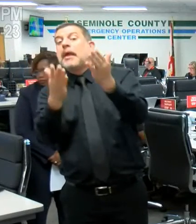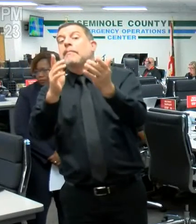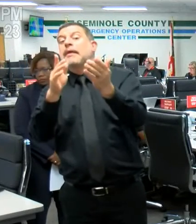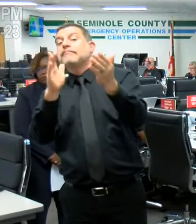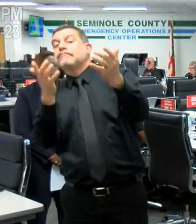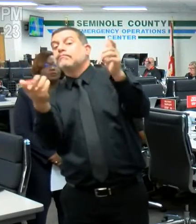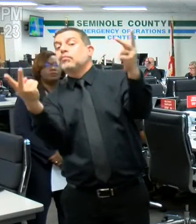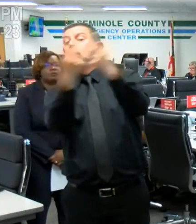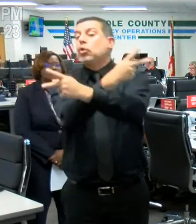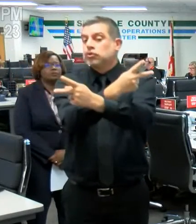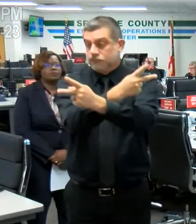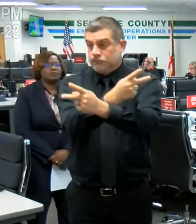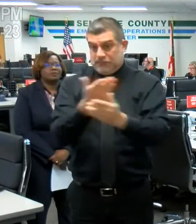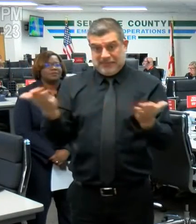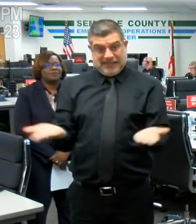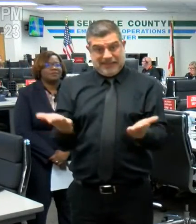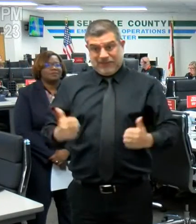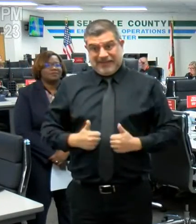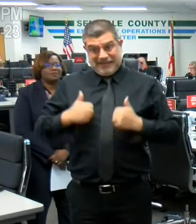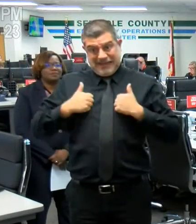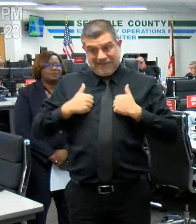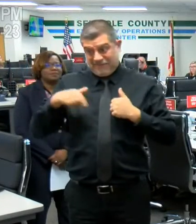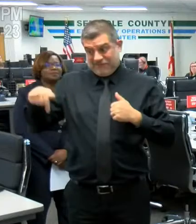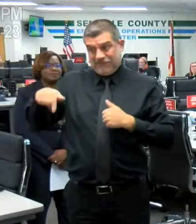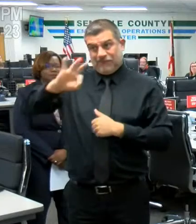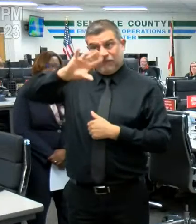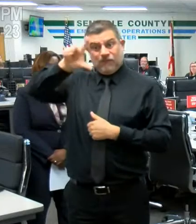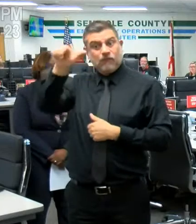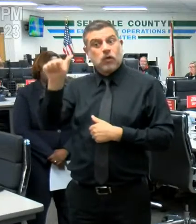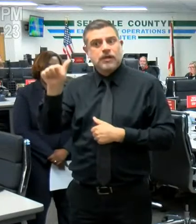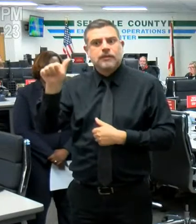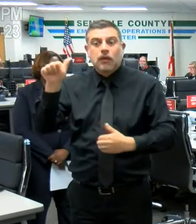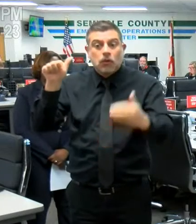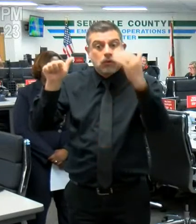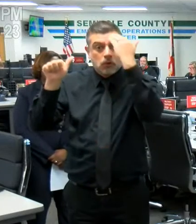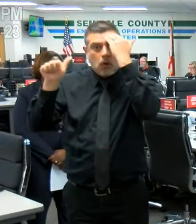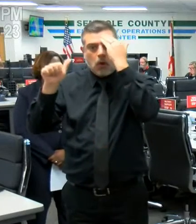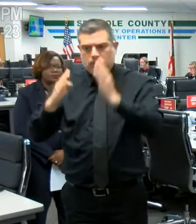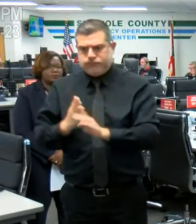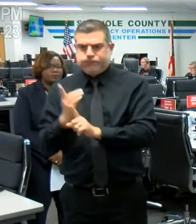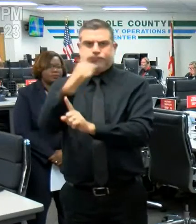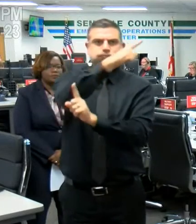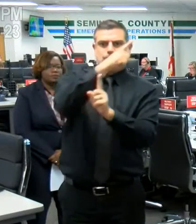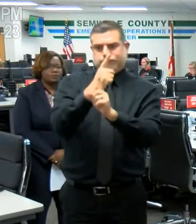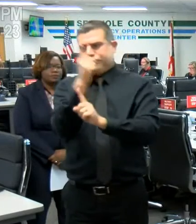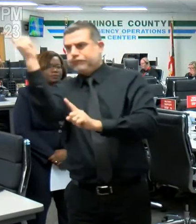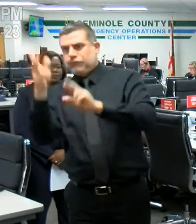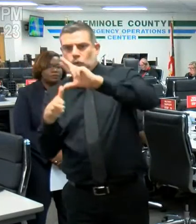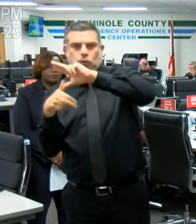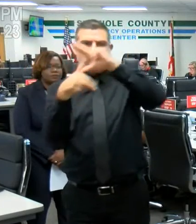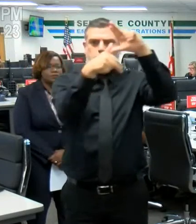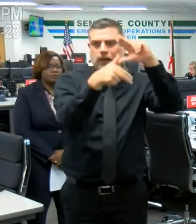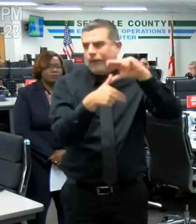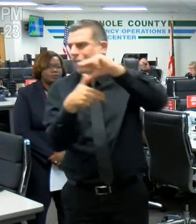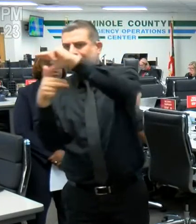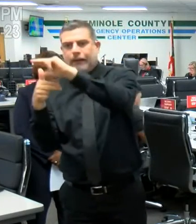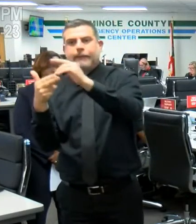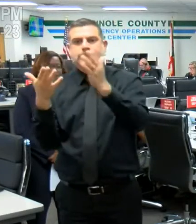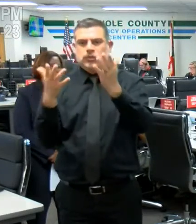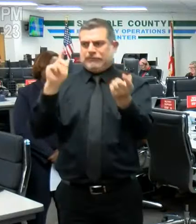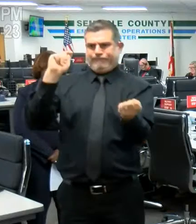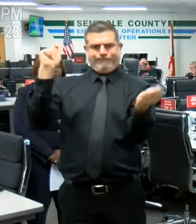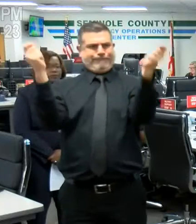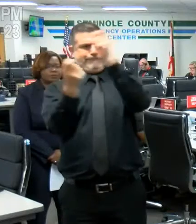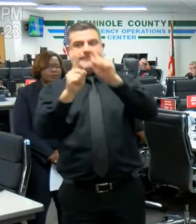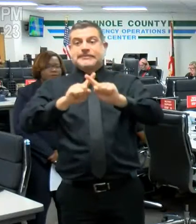very long, you know a little wobble can make a big difference, and we've seen that over the years. So we want to be prepared for that. A